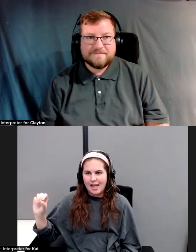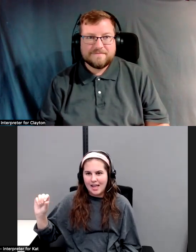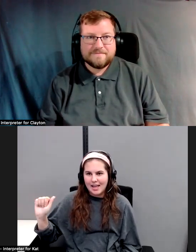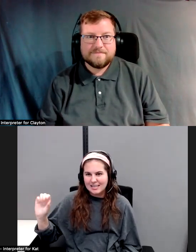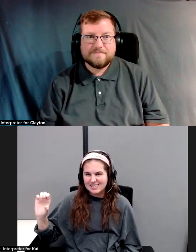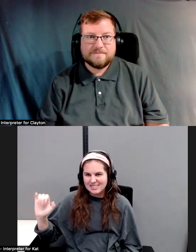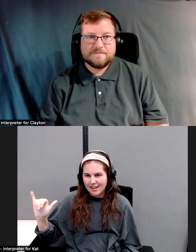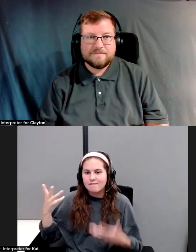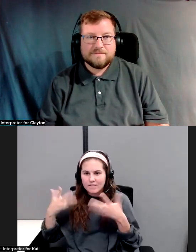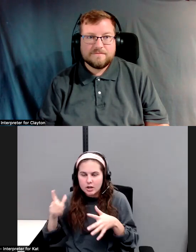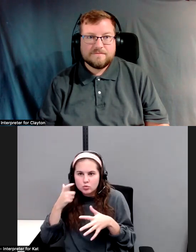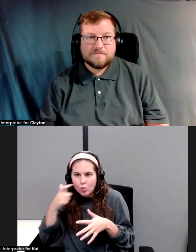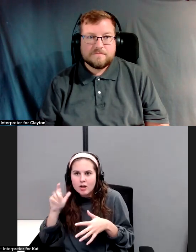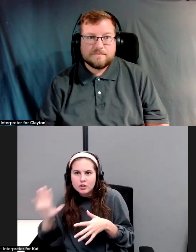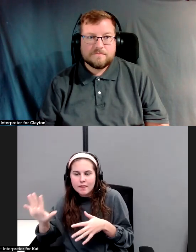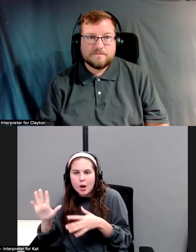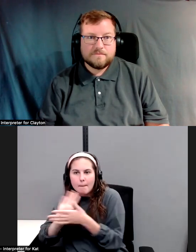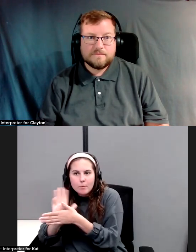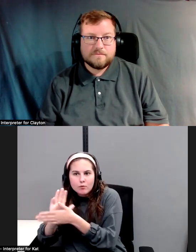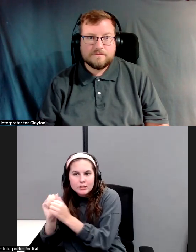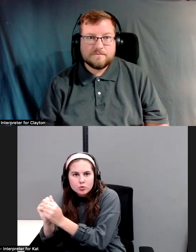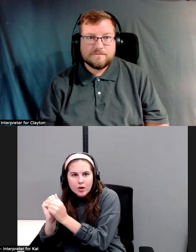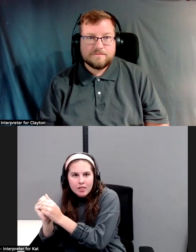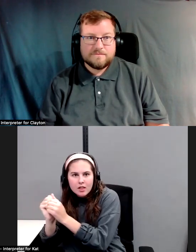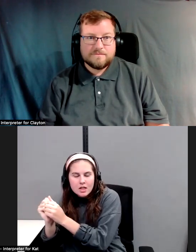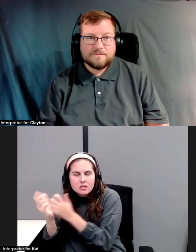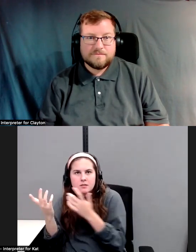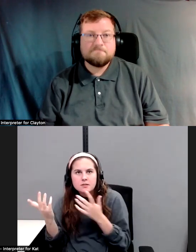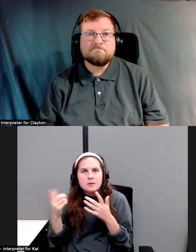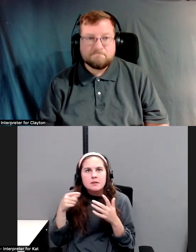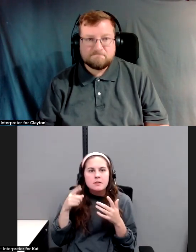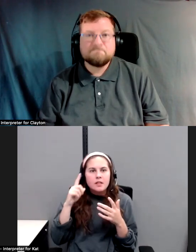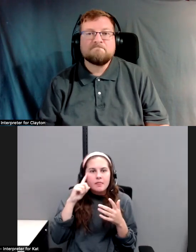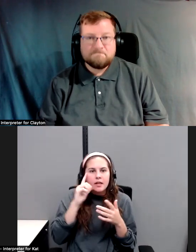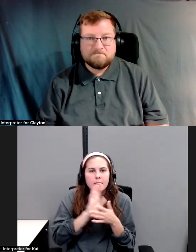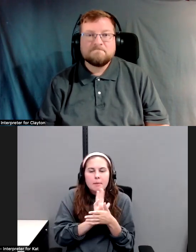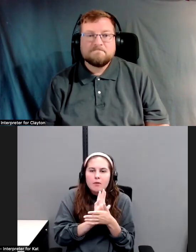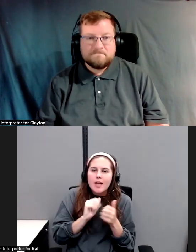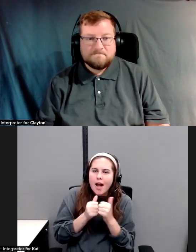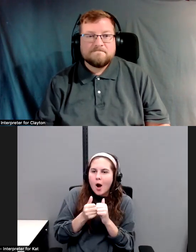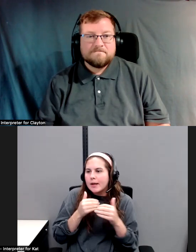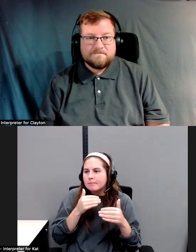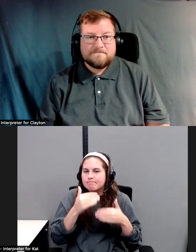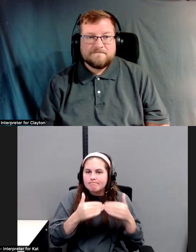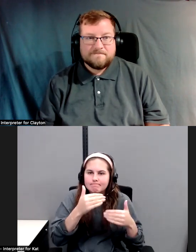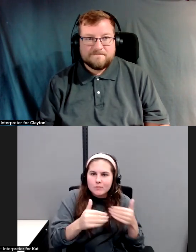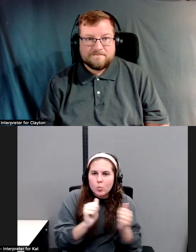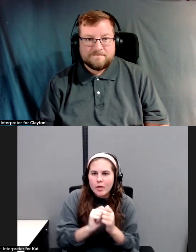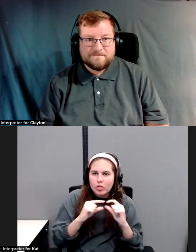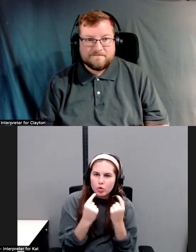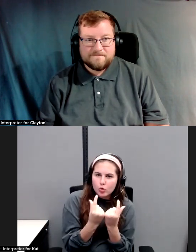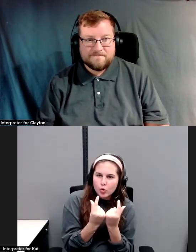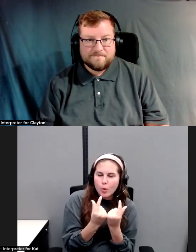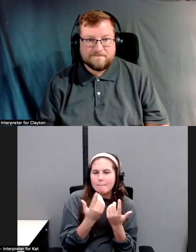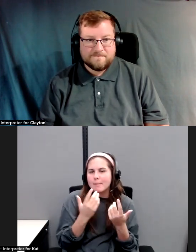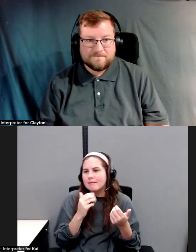movies together. But I felt like the movie, how it played out with the plot and how the cast